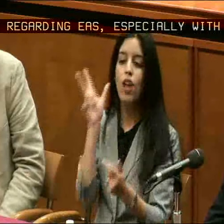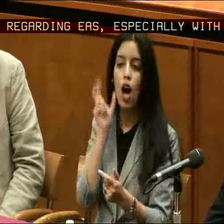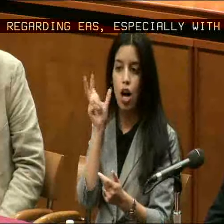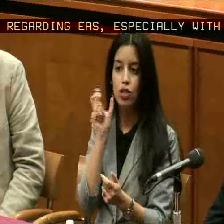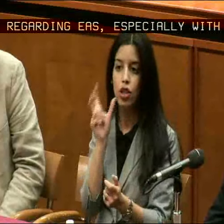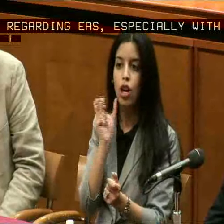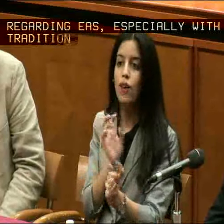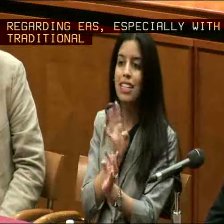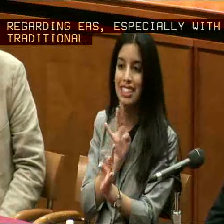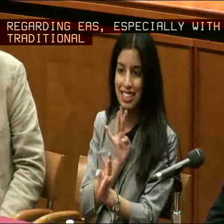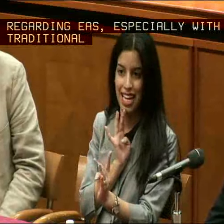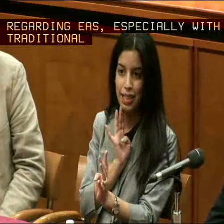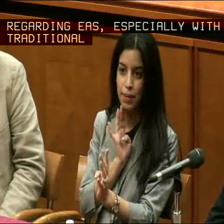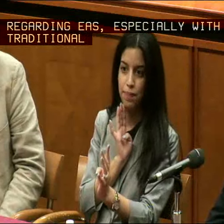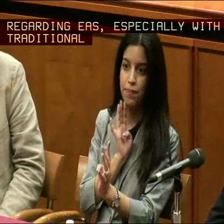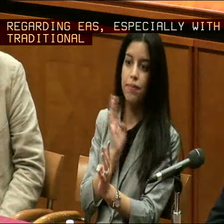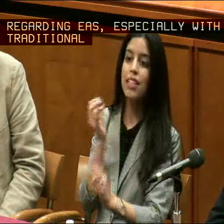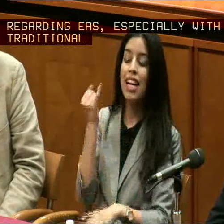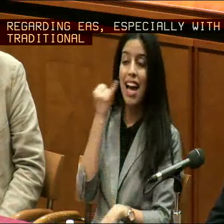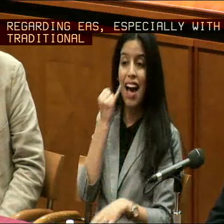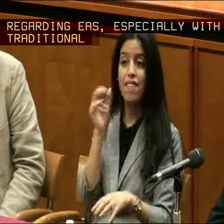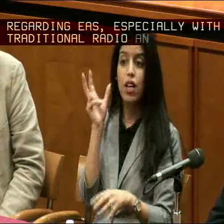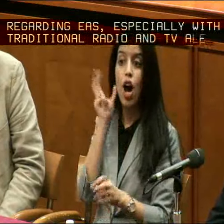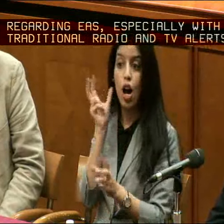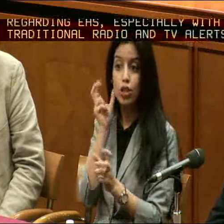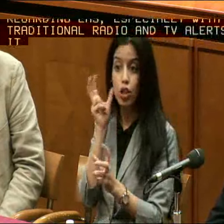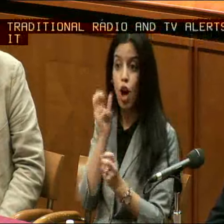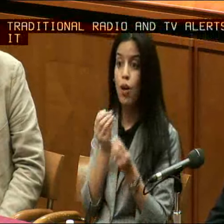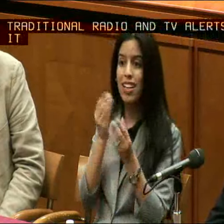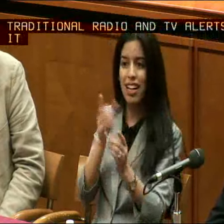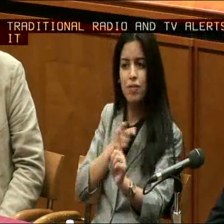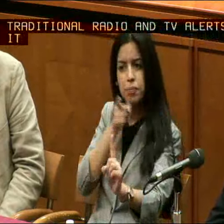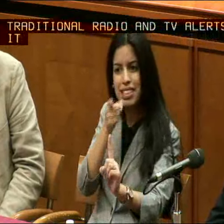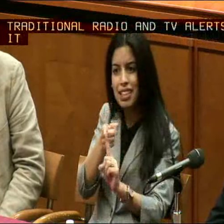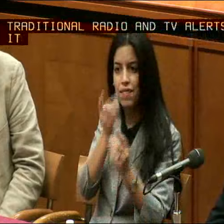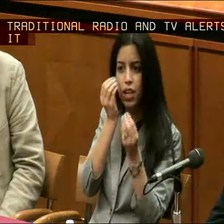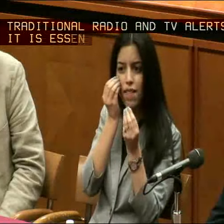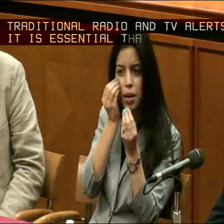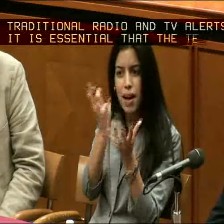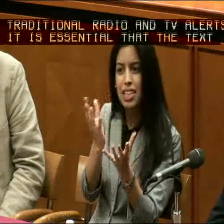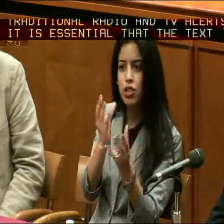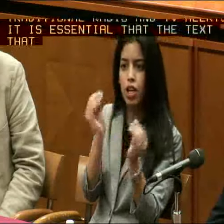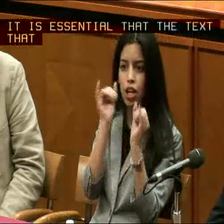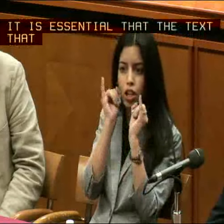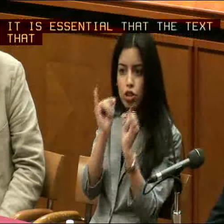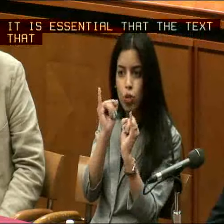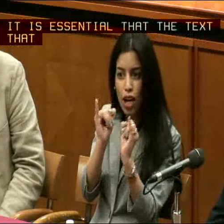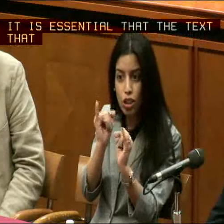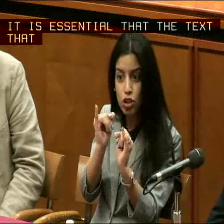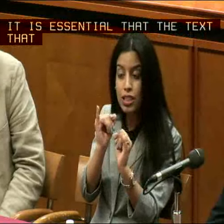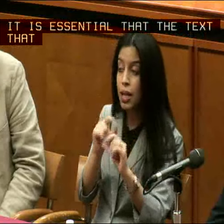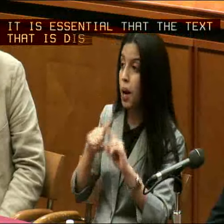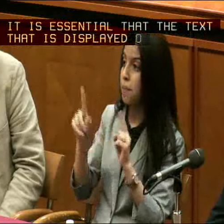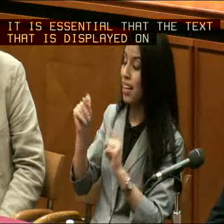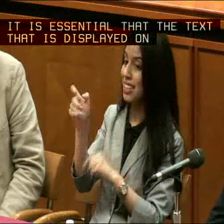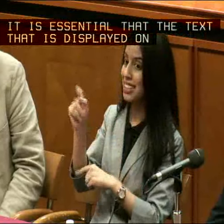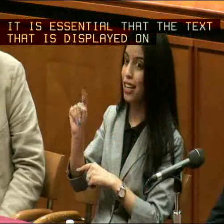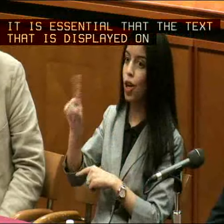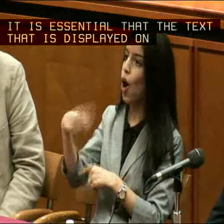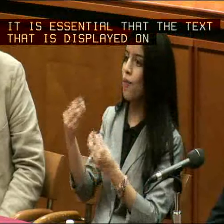displayed on television match exactly the audio that's being also broadcast. If there are